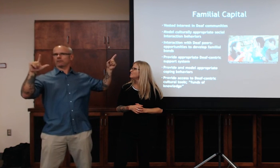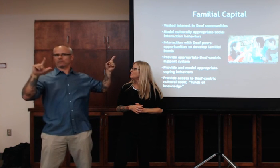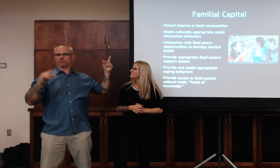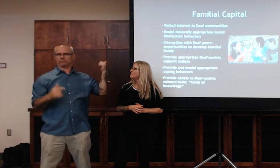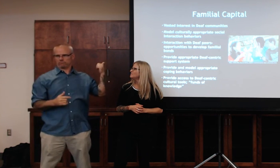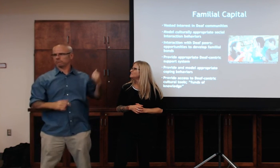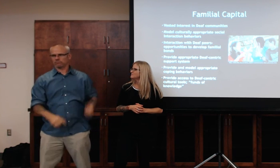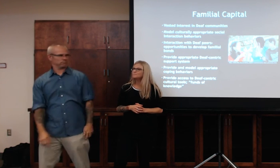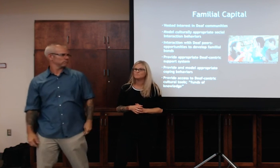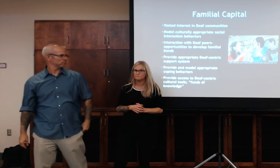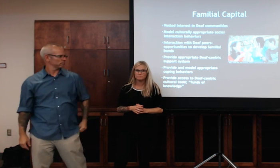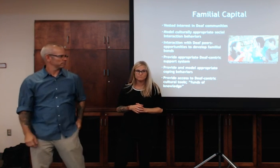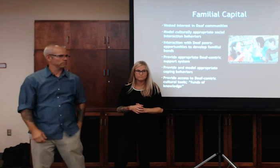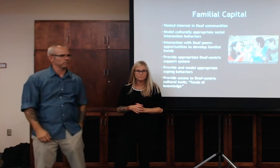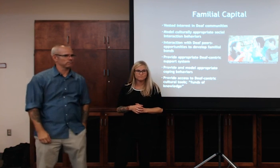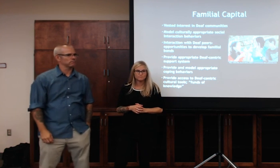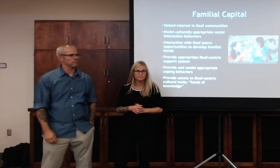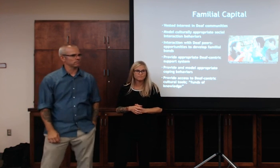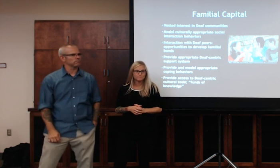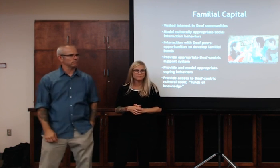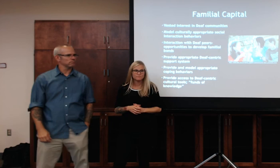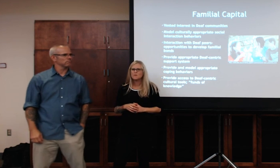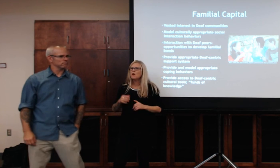familial capital, that vested interest.